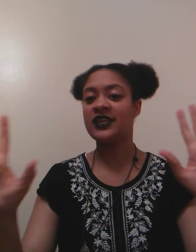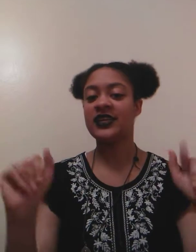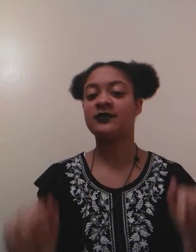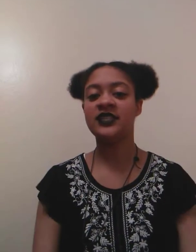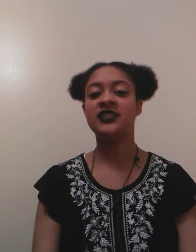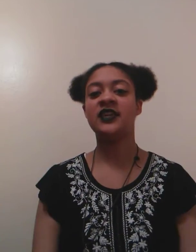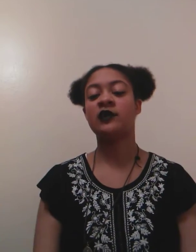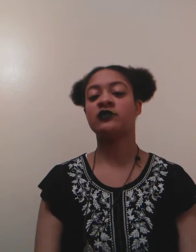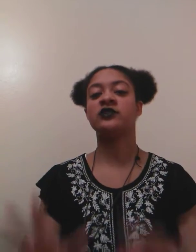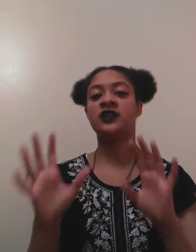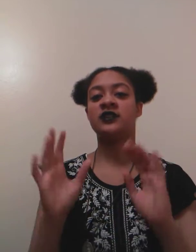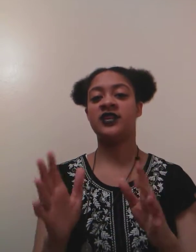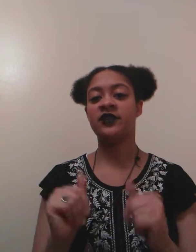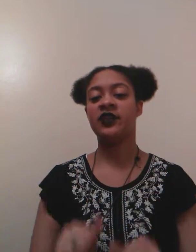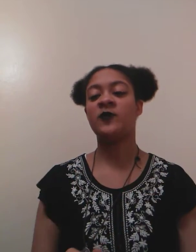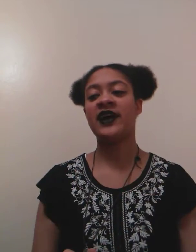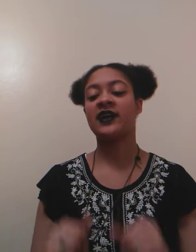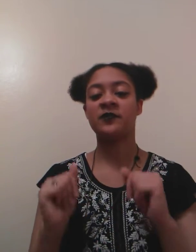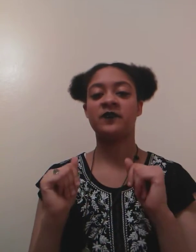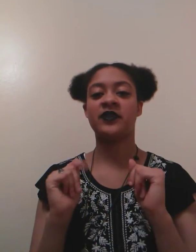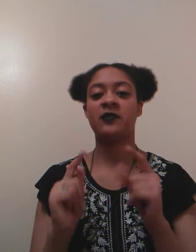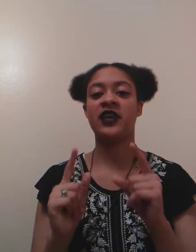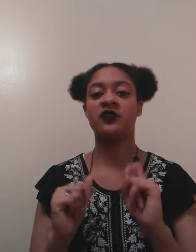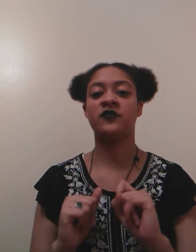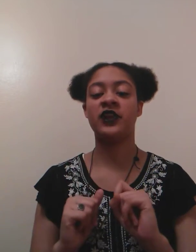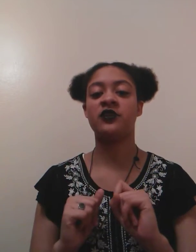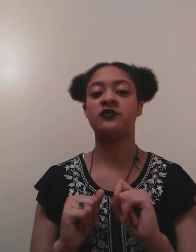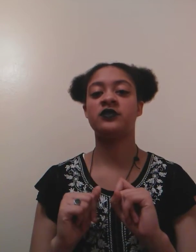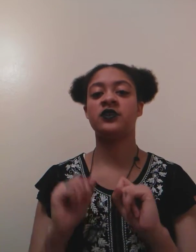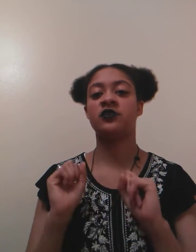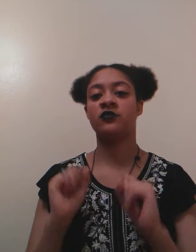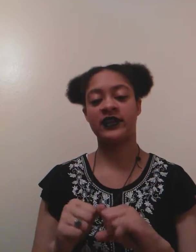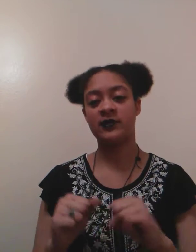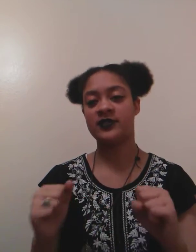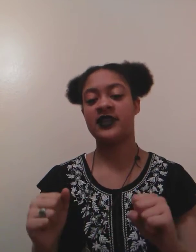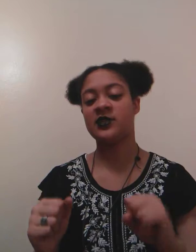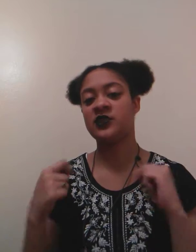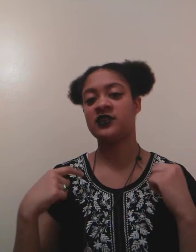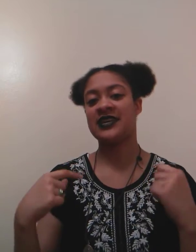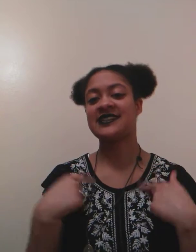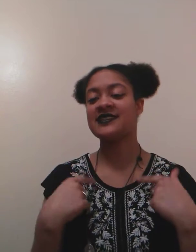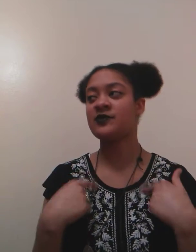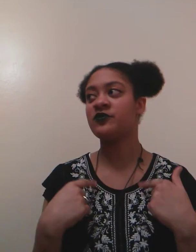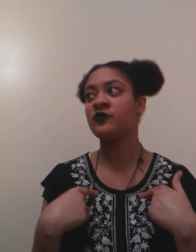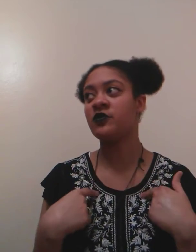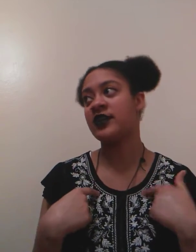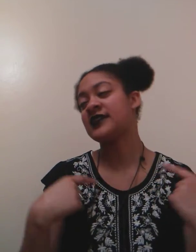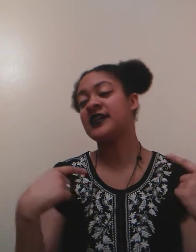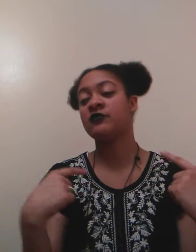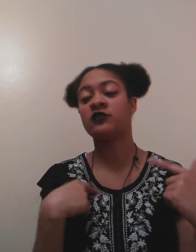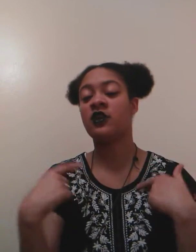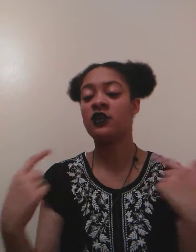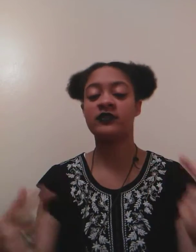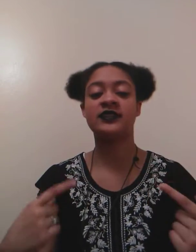anything I'm teaching, I will definitely go back and make another video correcting my mistakes, because as I said before, and as I will always